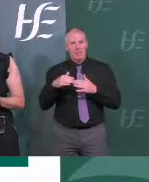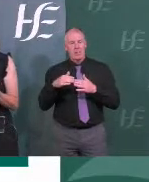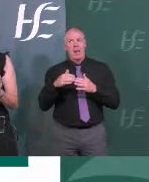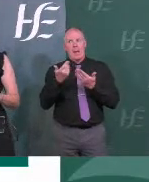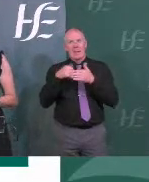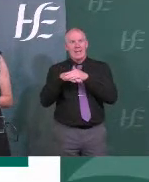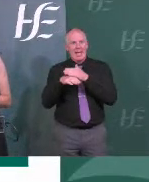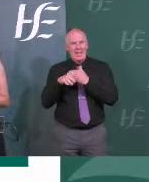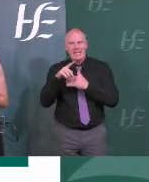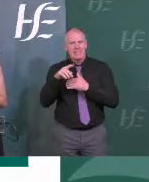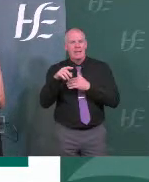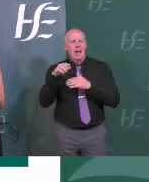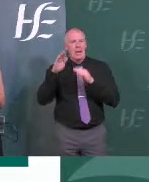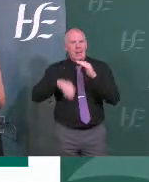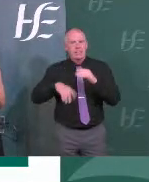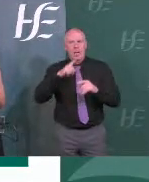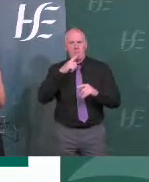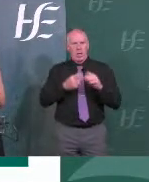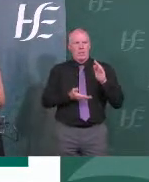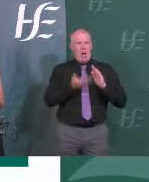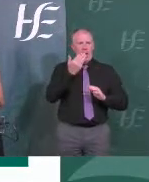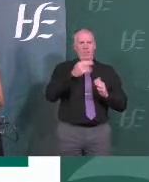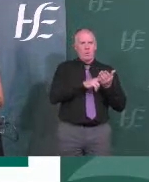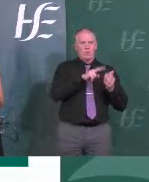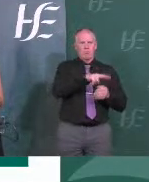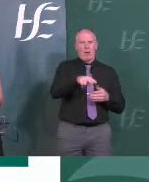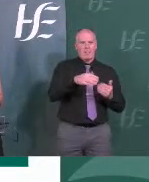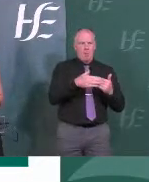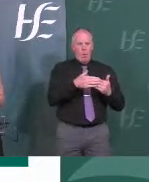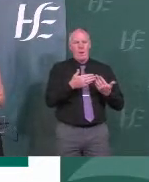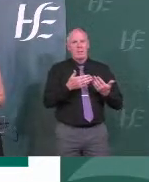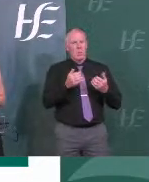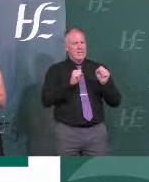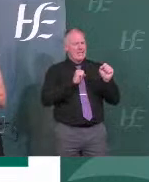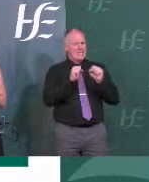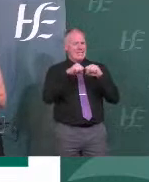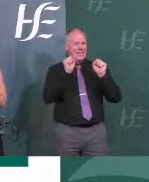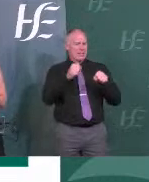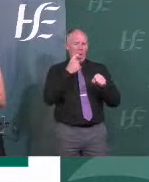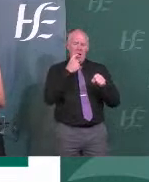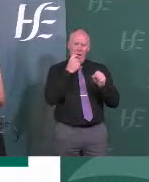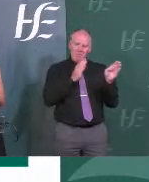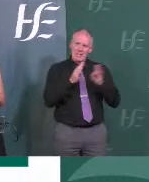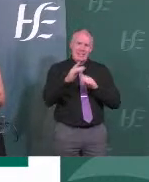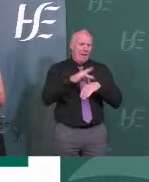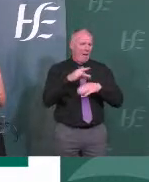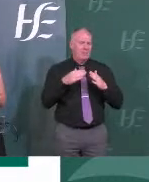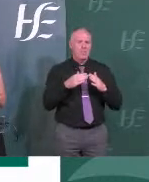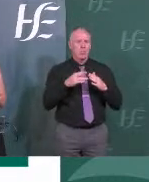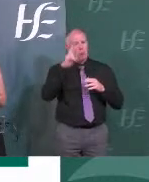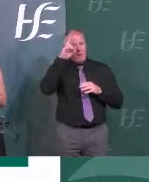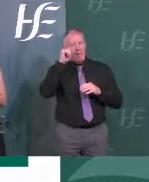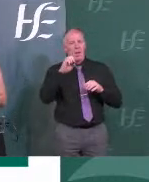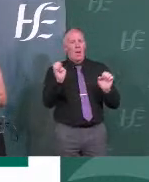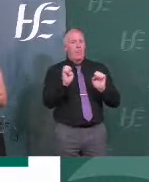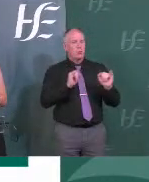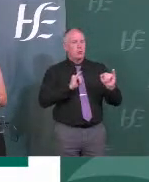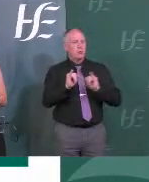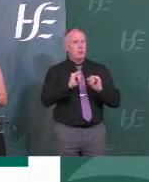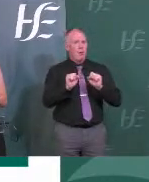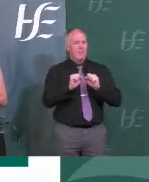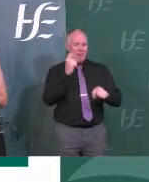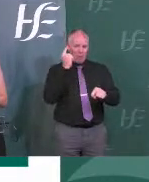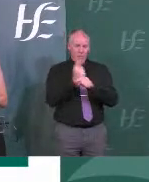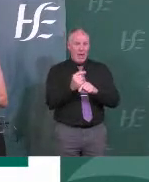on trolleys. So we're seeing that, you know, the system overall is extremely busy. Again, just to remind people that our emergency services are there